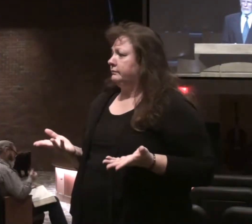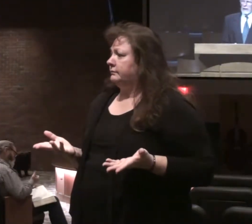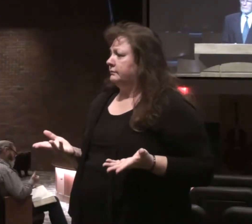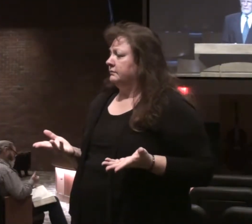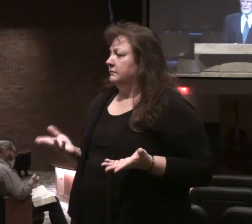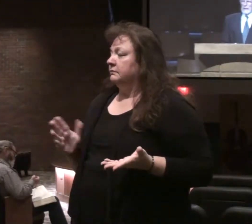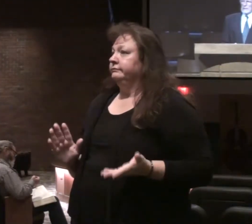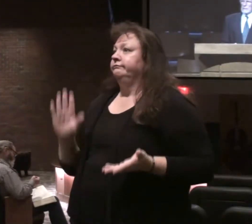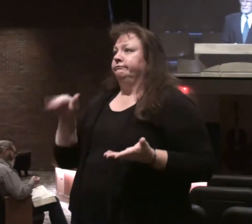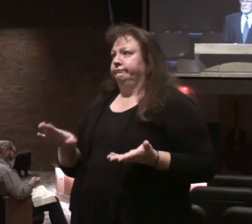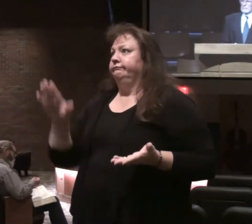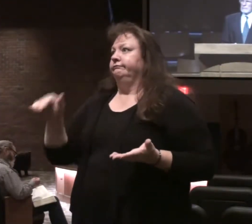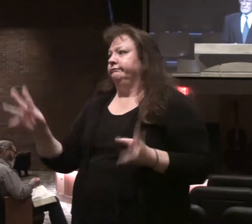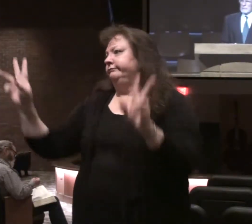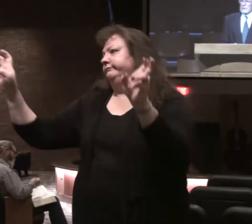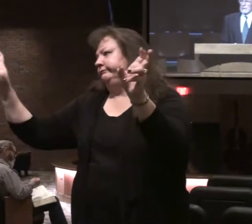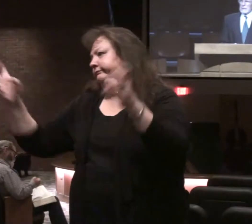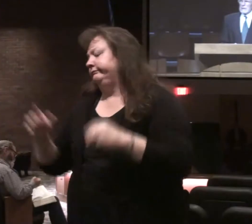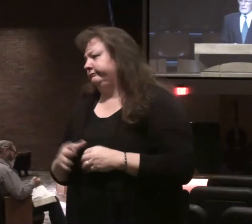There are the ups and downs.